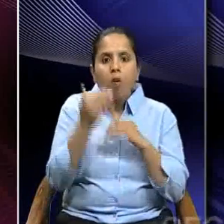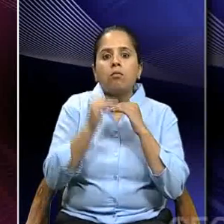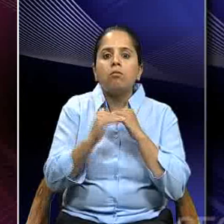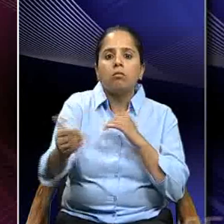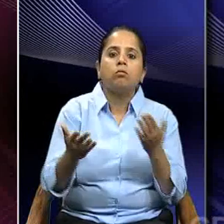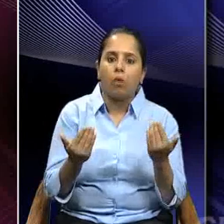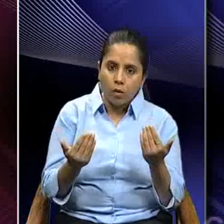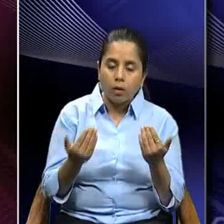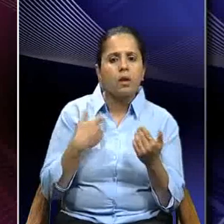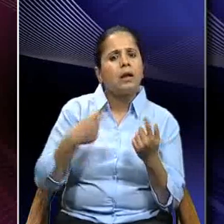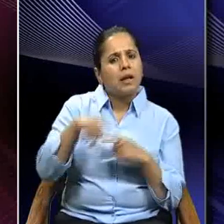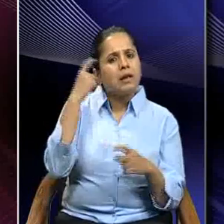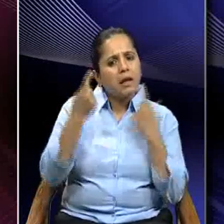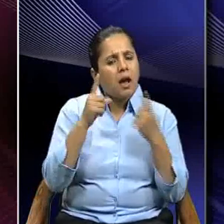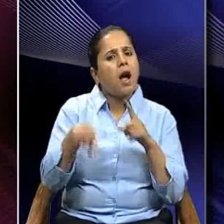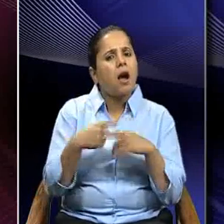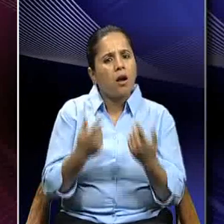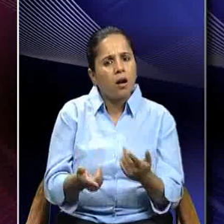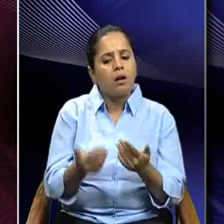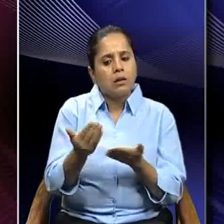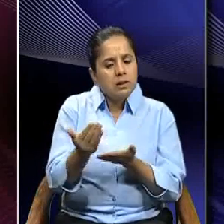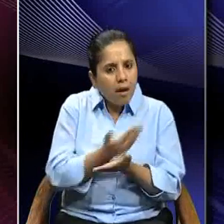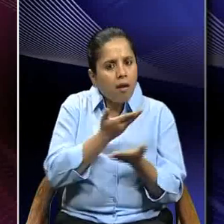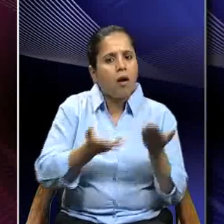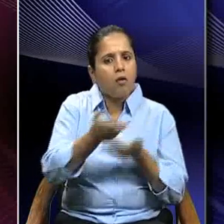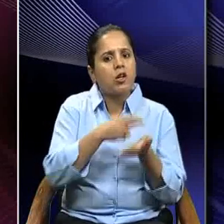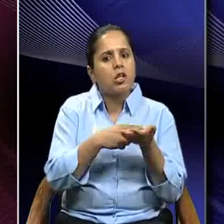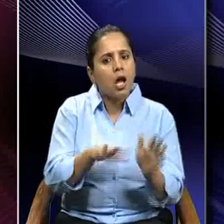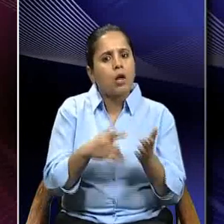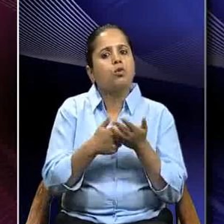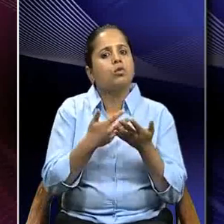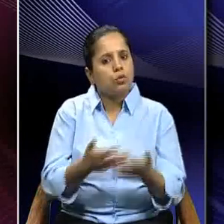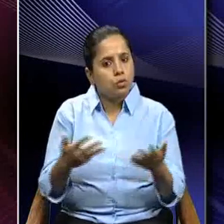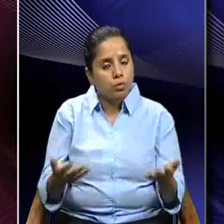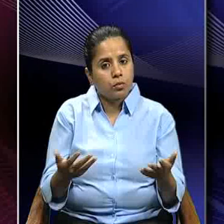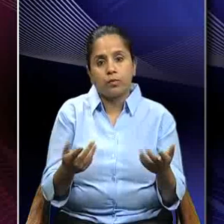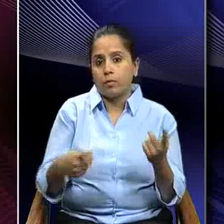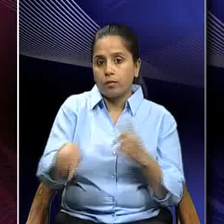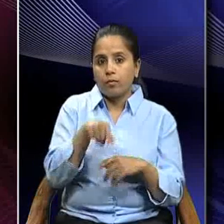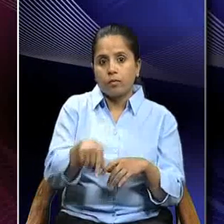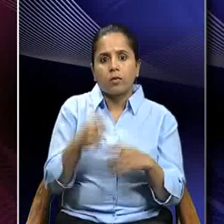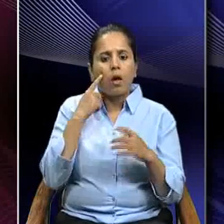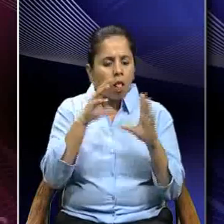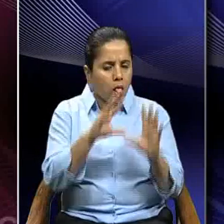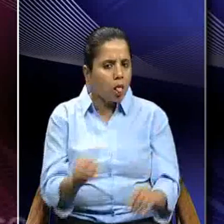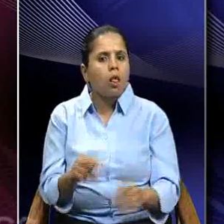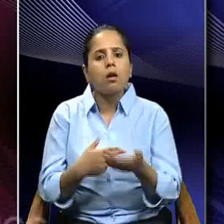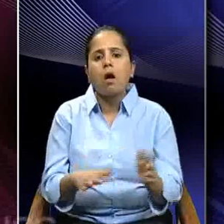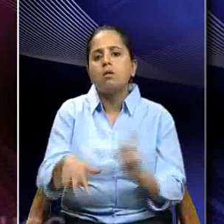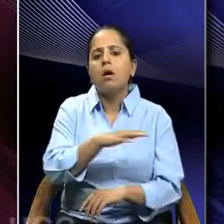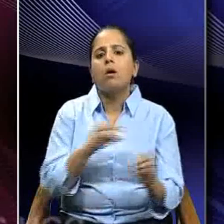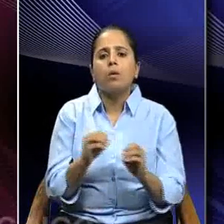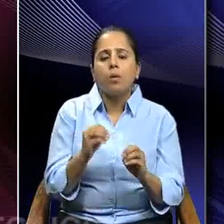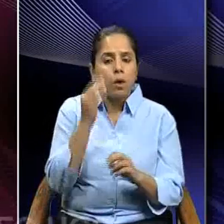Why don't we think about preserving those natural resources which are scarce in nature? Why